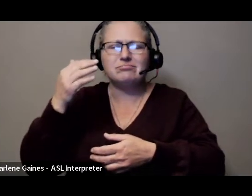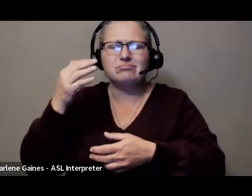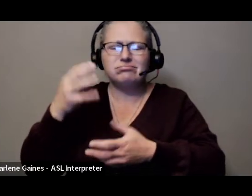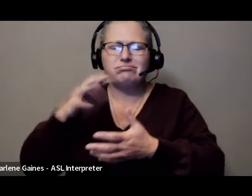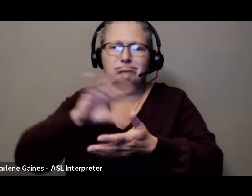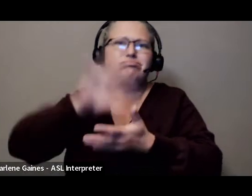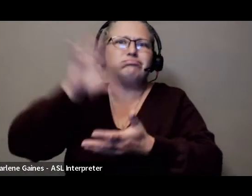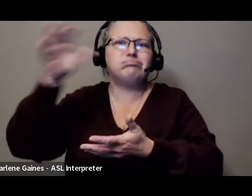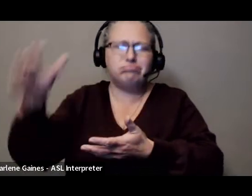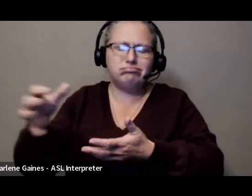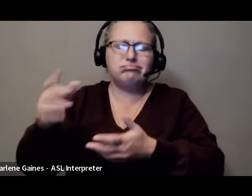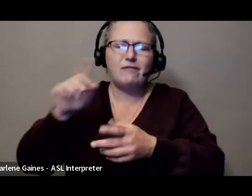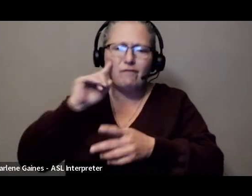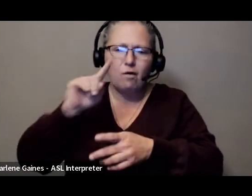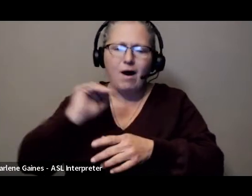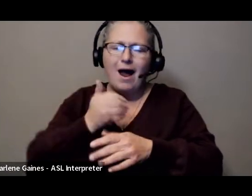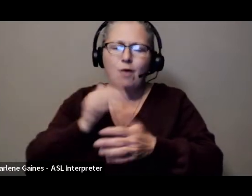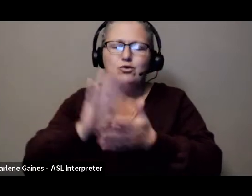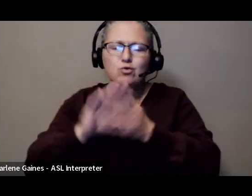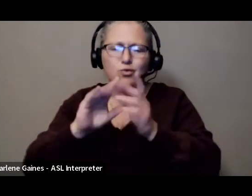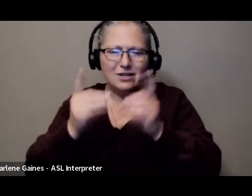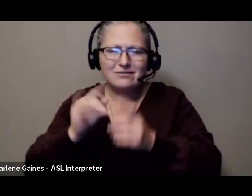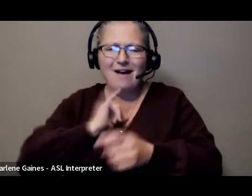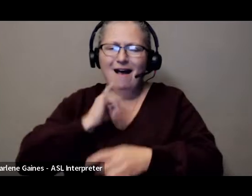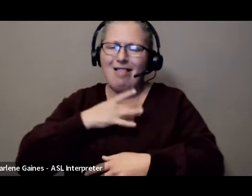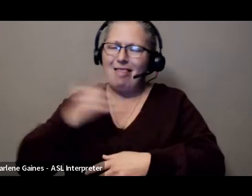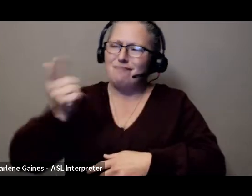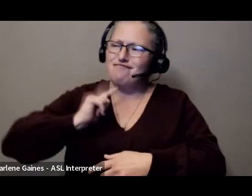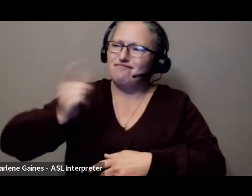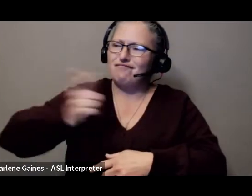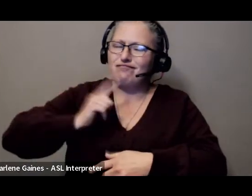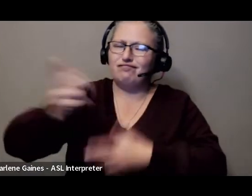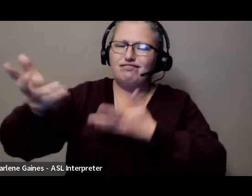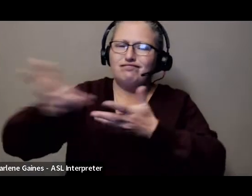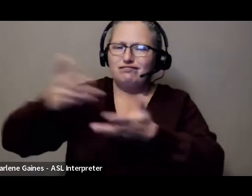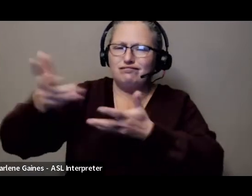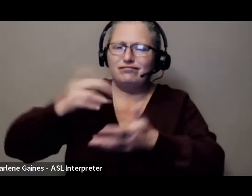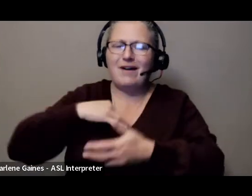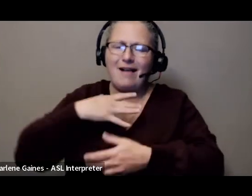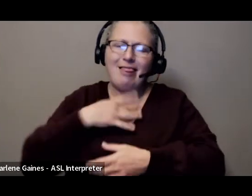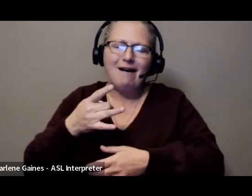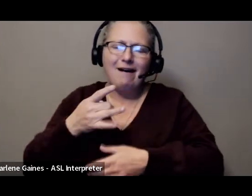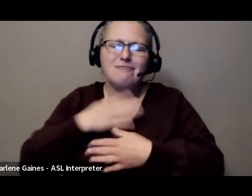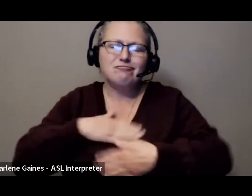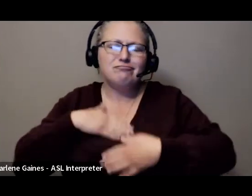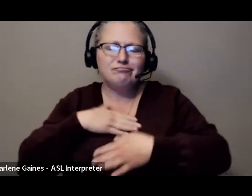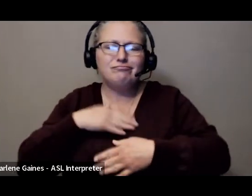heavily on that. I like our rapport back and forth. And while I know